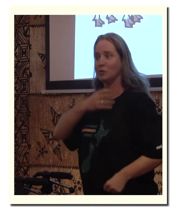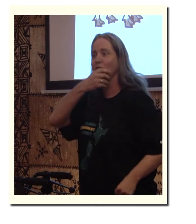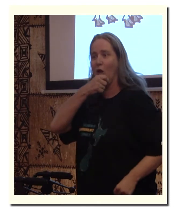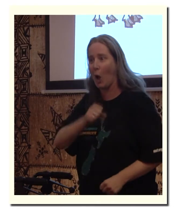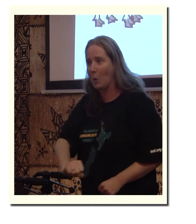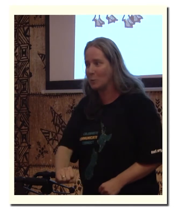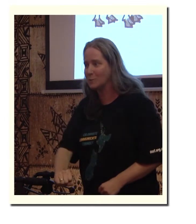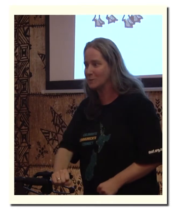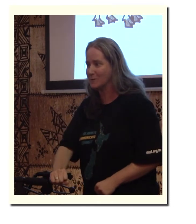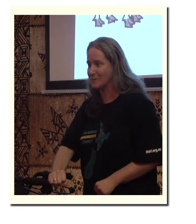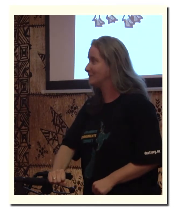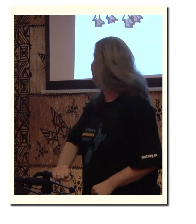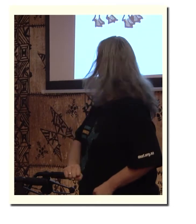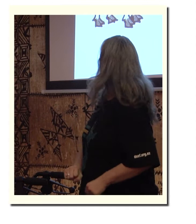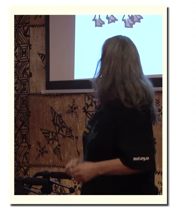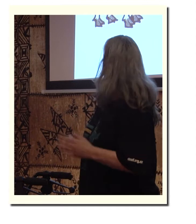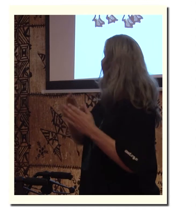G goat,